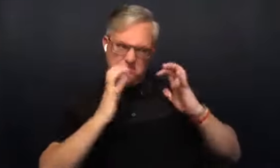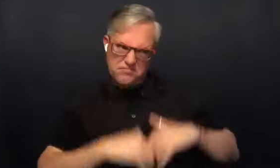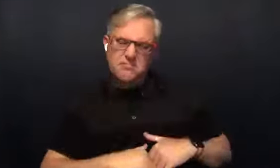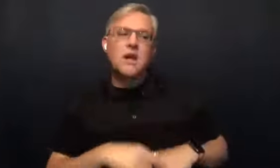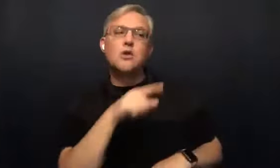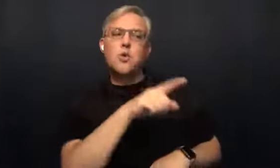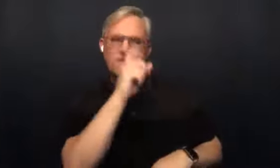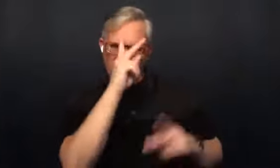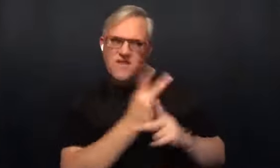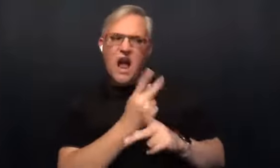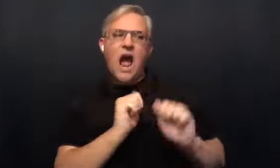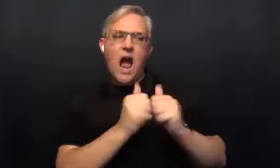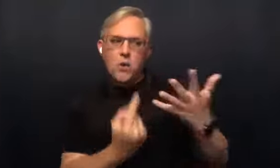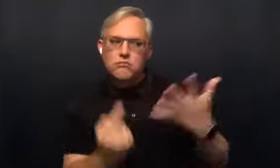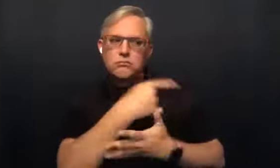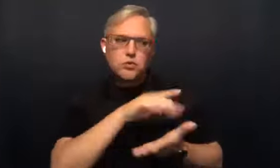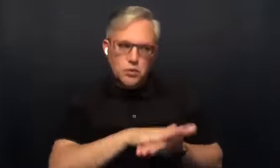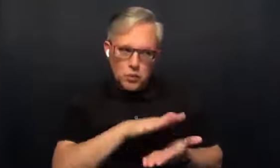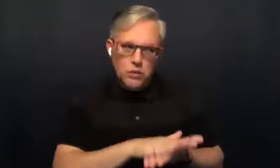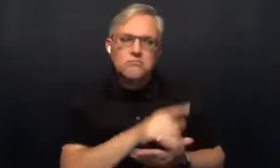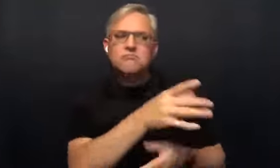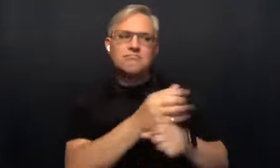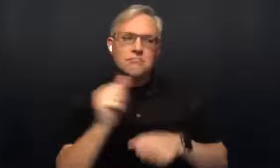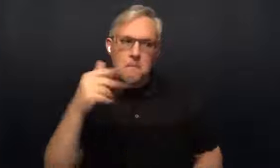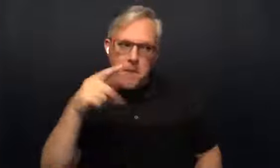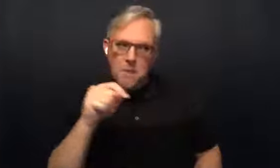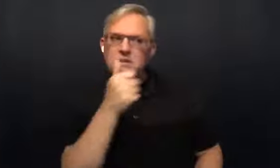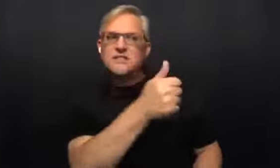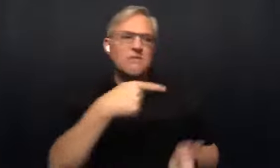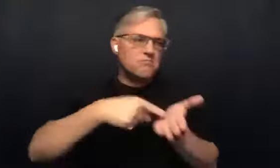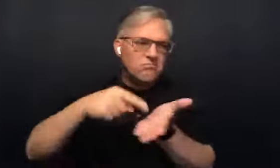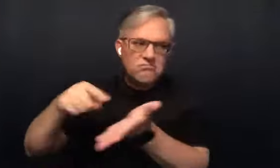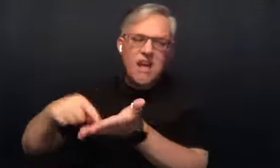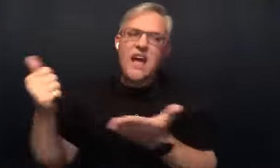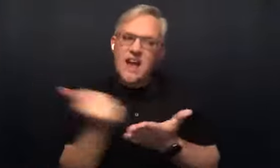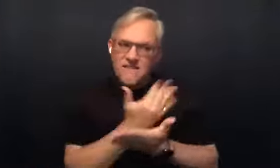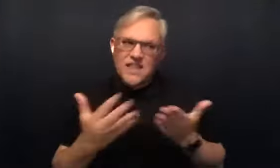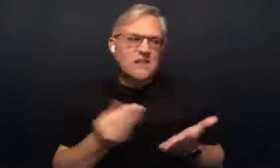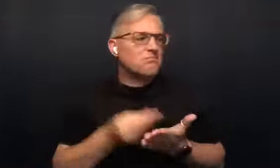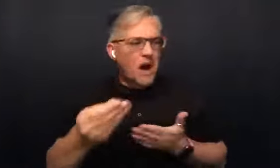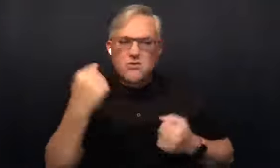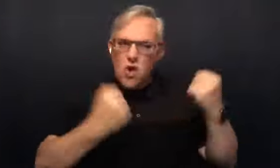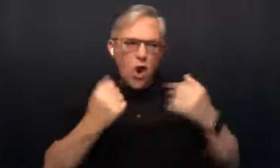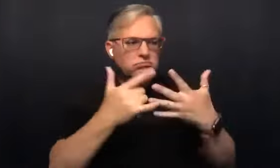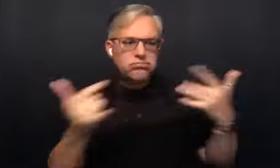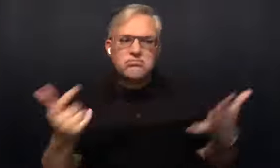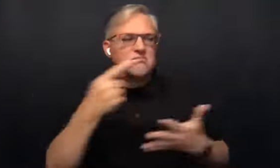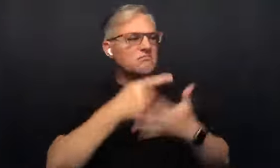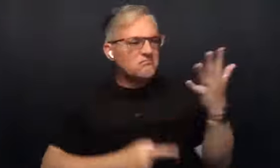going to have to get an apartment. You're going to have to pay for everything, your own car and everything. And so one thing I've always prided myself is